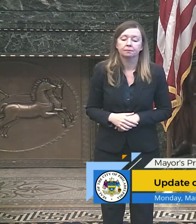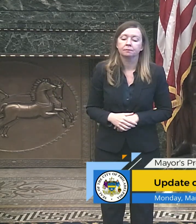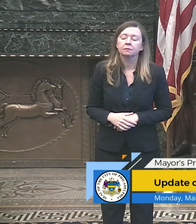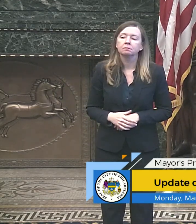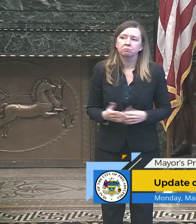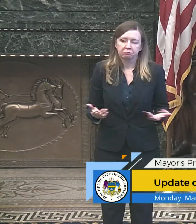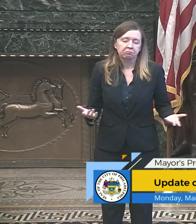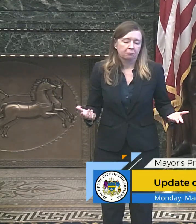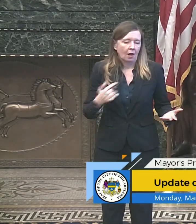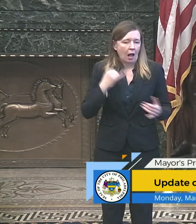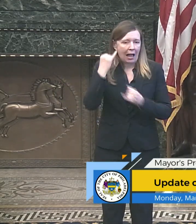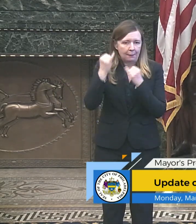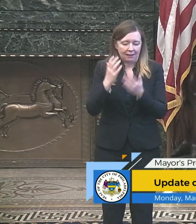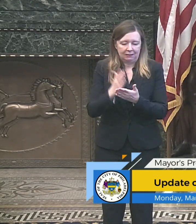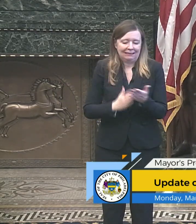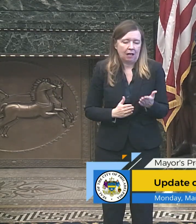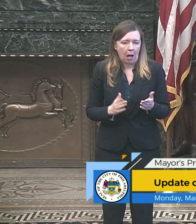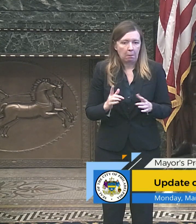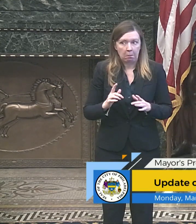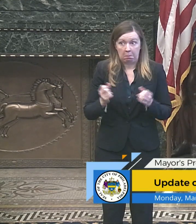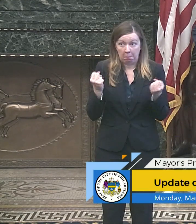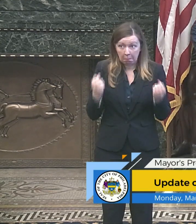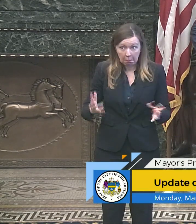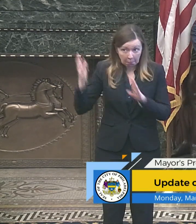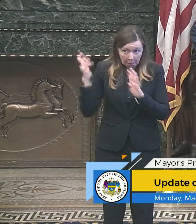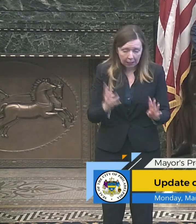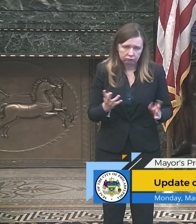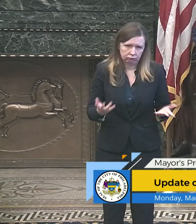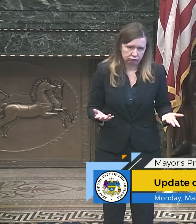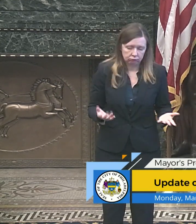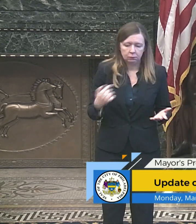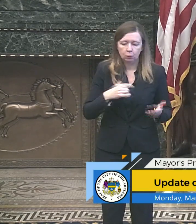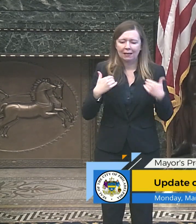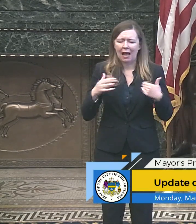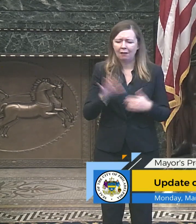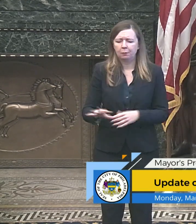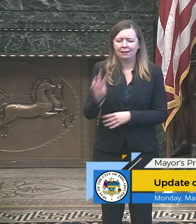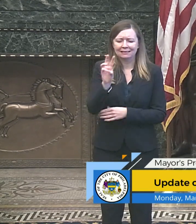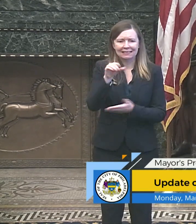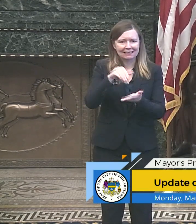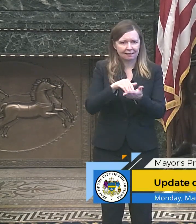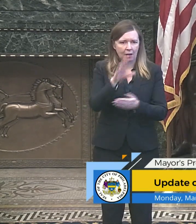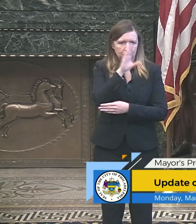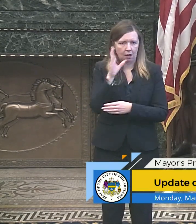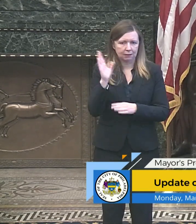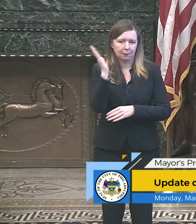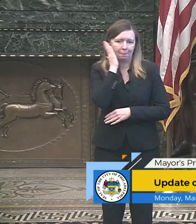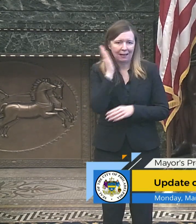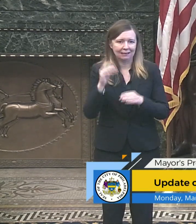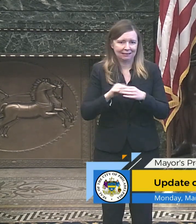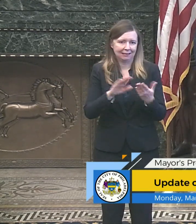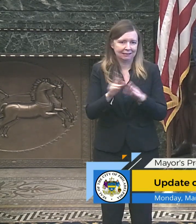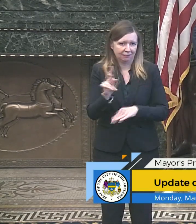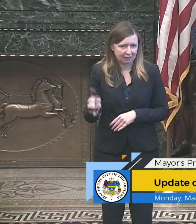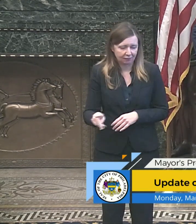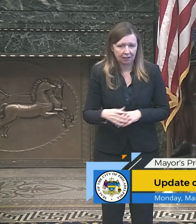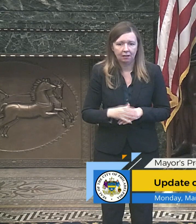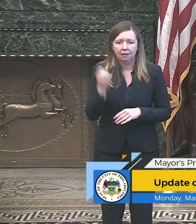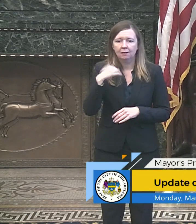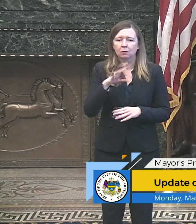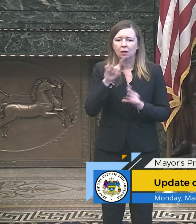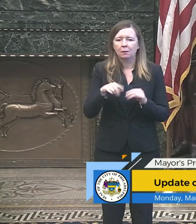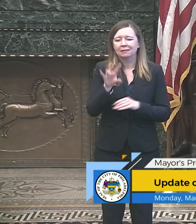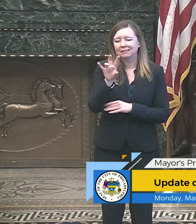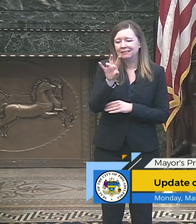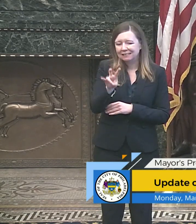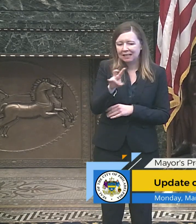I imagine there are some. I don't think that it's a very large number. We have in the city of Philadelphia about 6,000 hospital beds. So if we're talking about